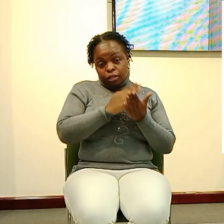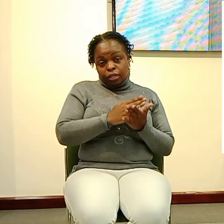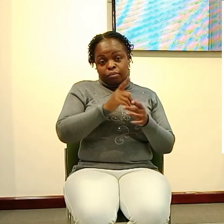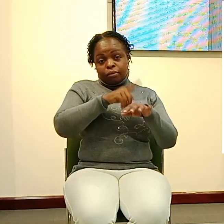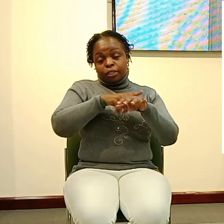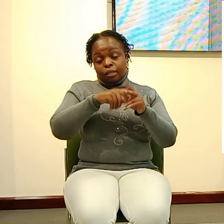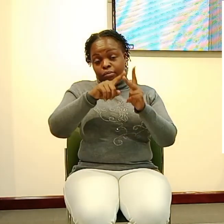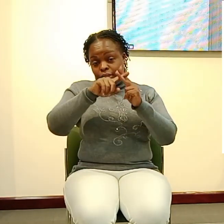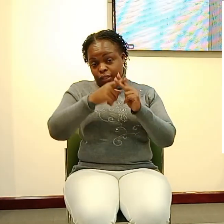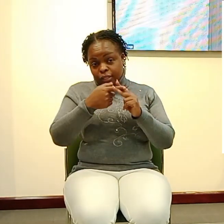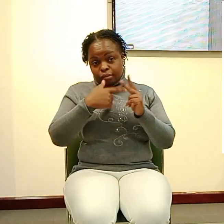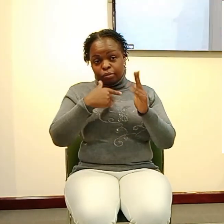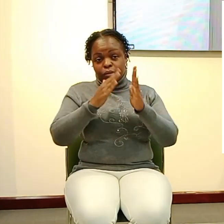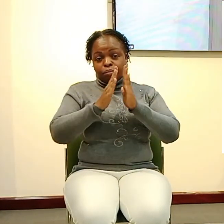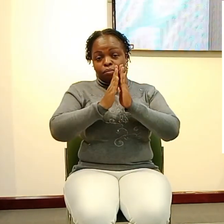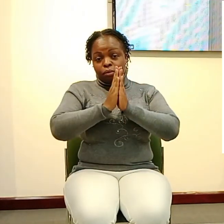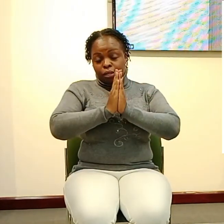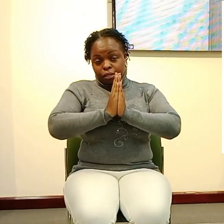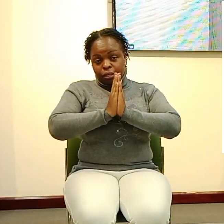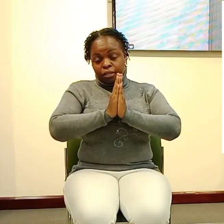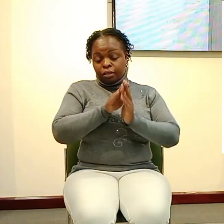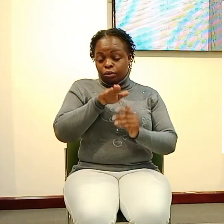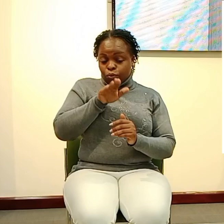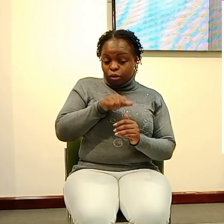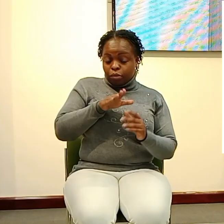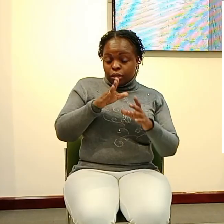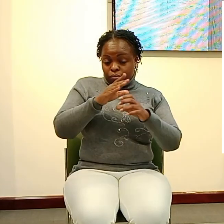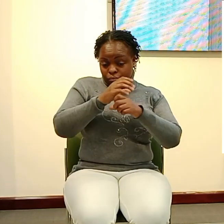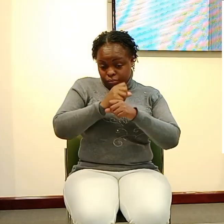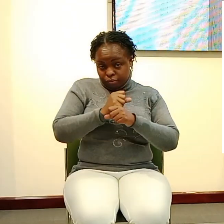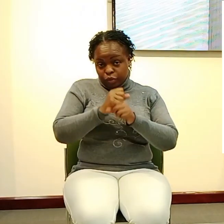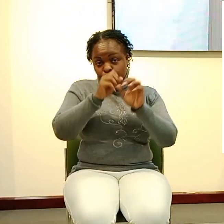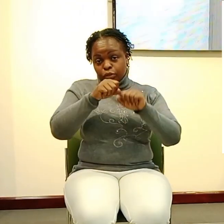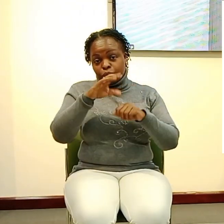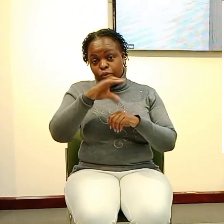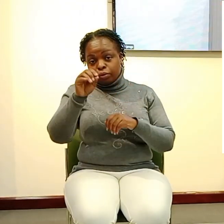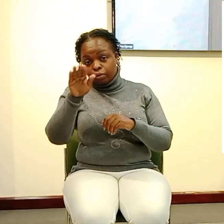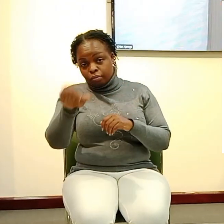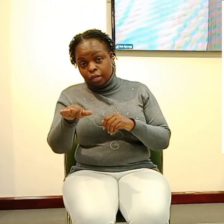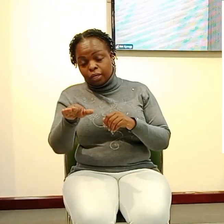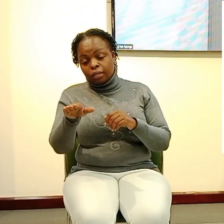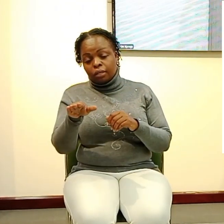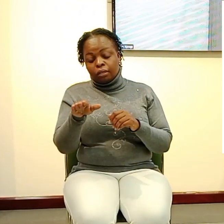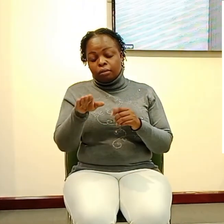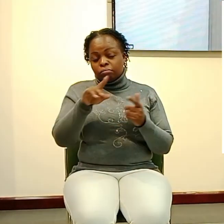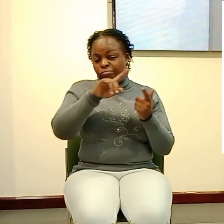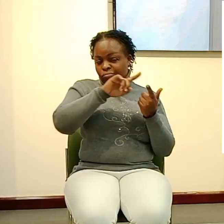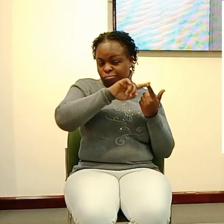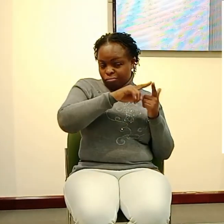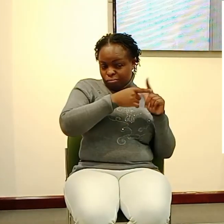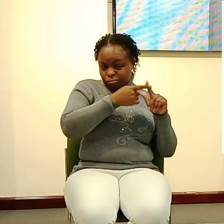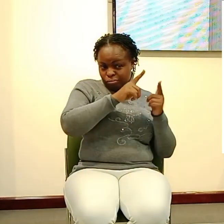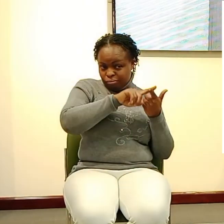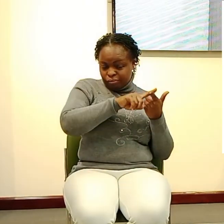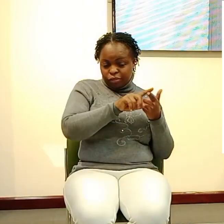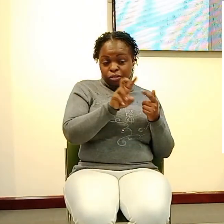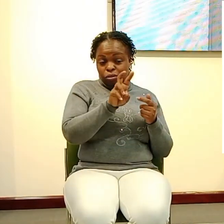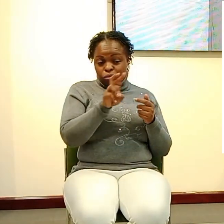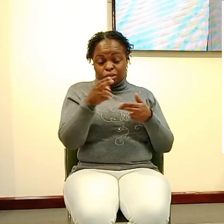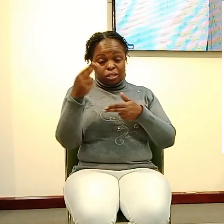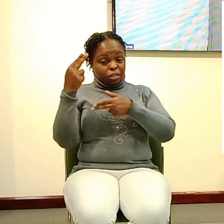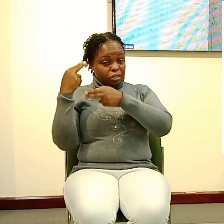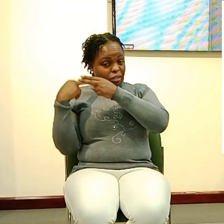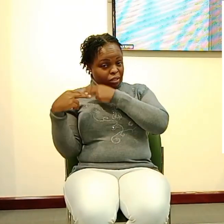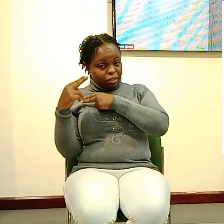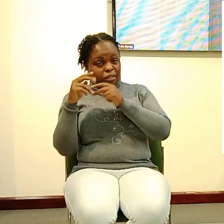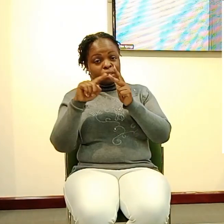prayer will be that women organizations can go back and reflect and look at the history where we